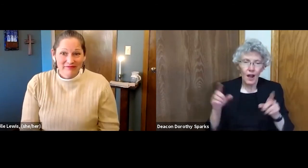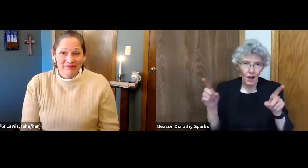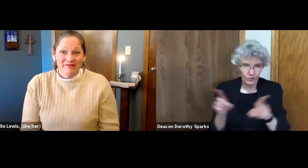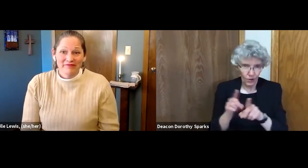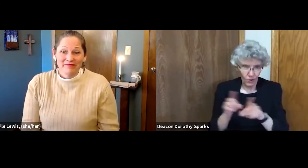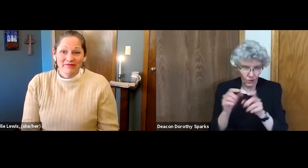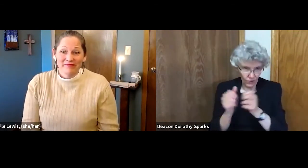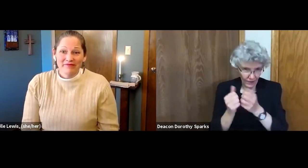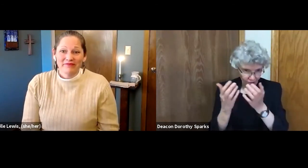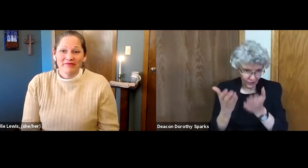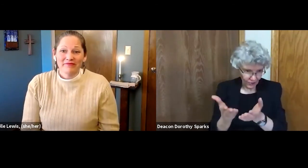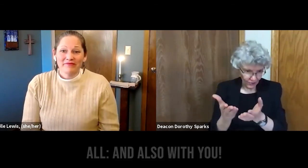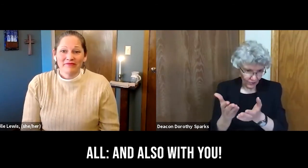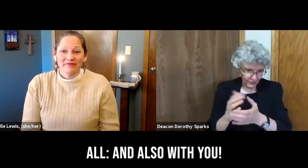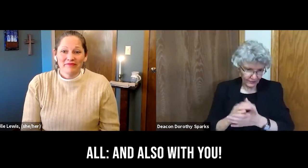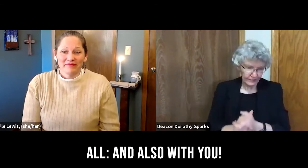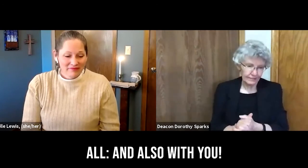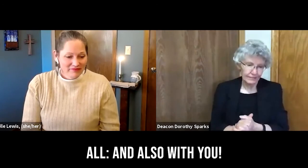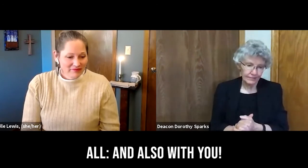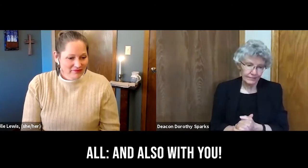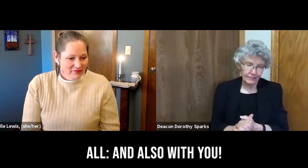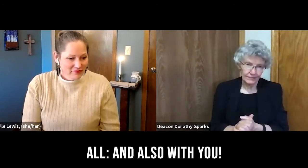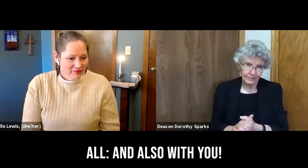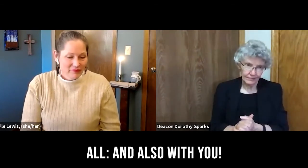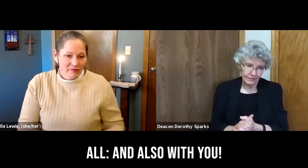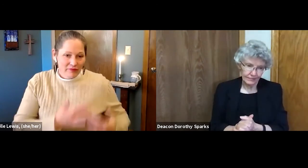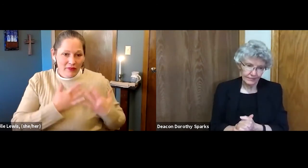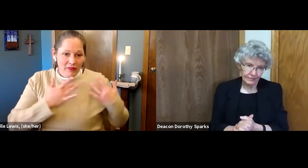The Lord be with you, and also with you.